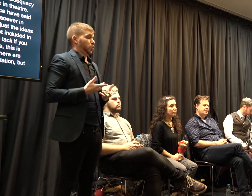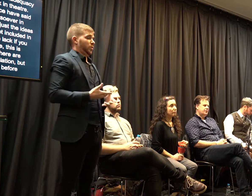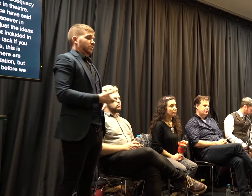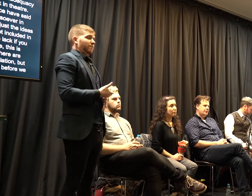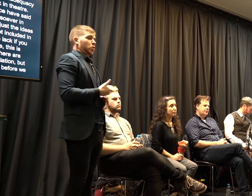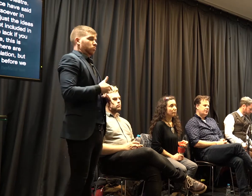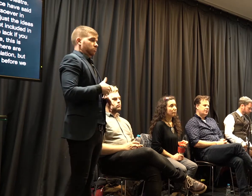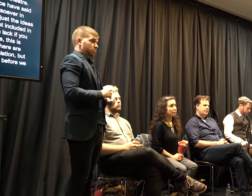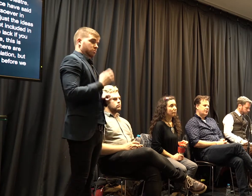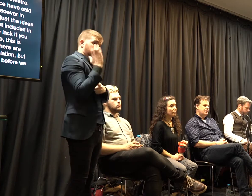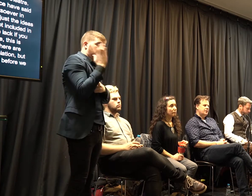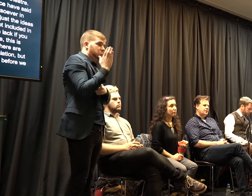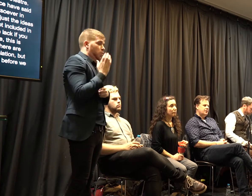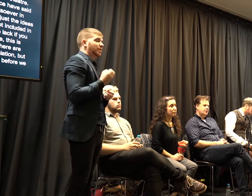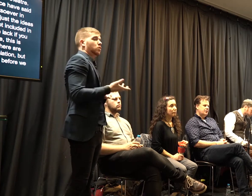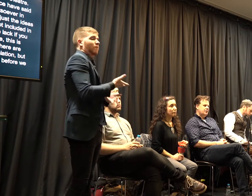there was a conversation happening